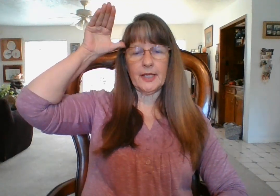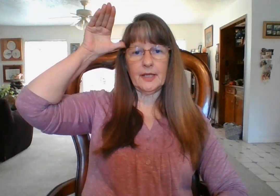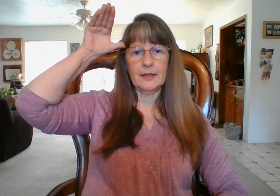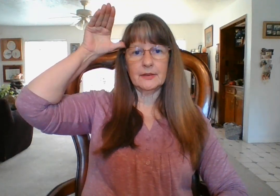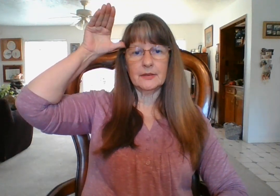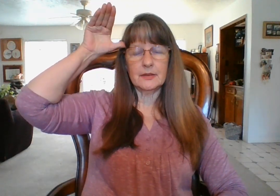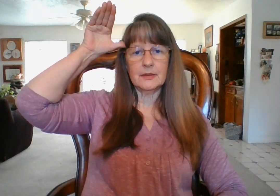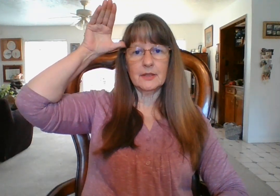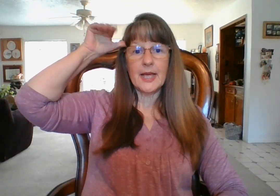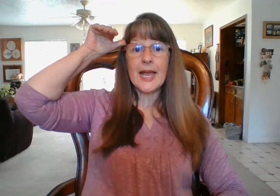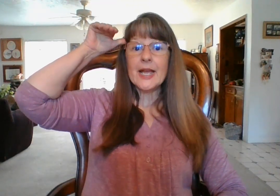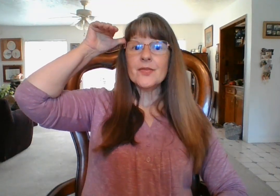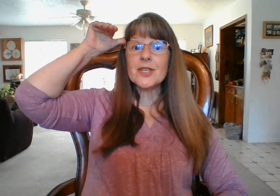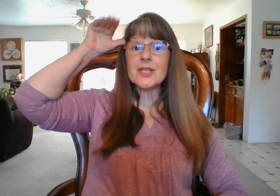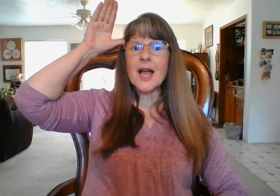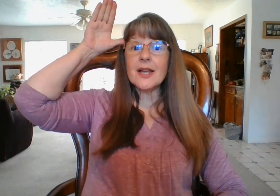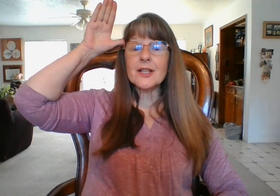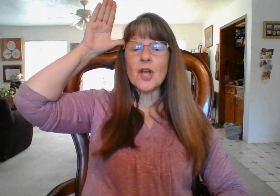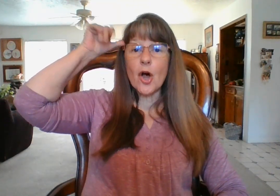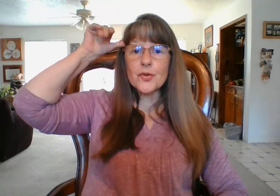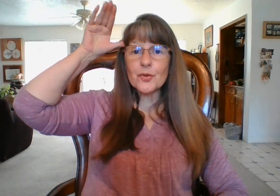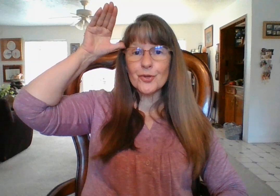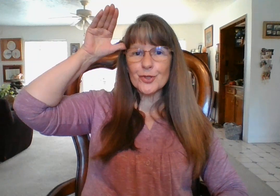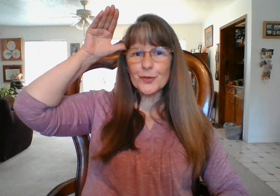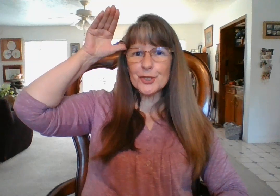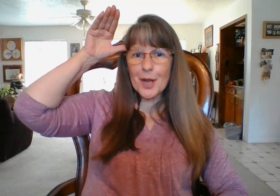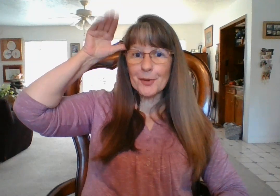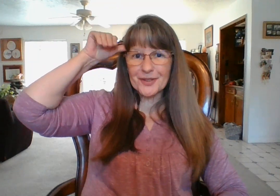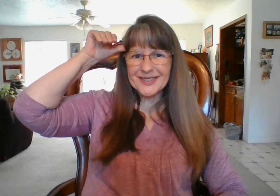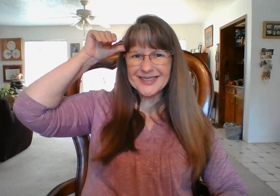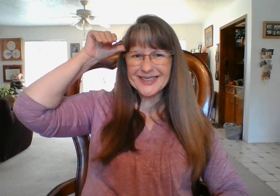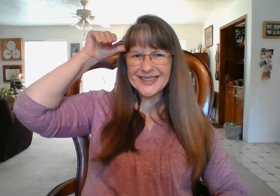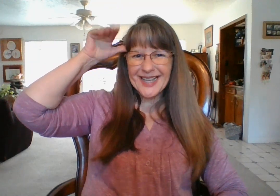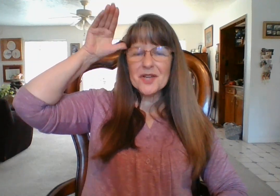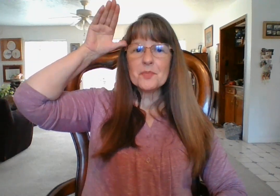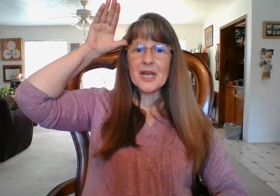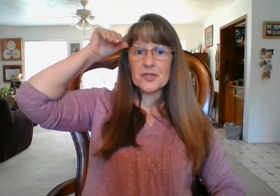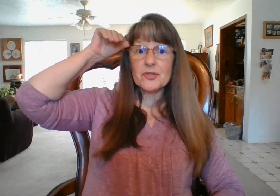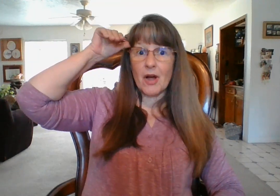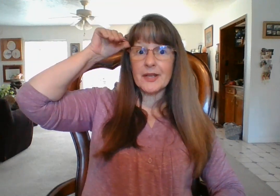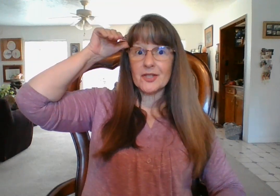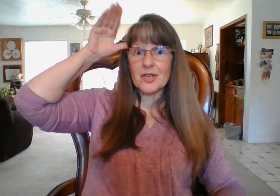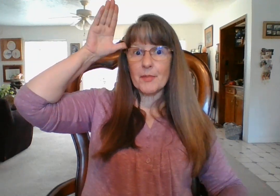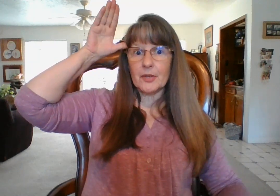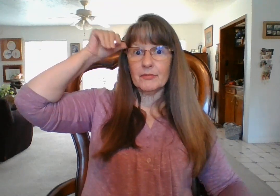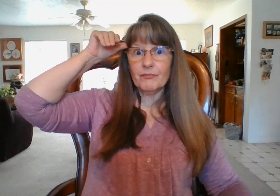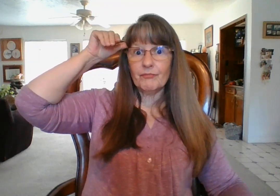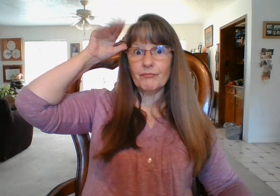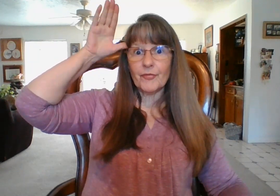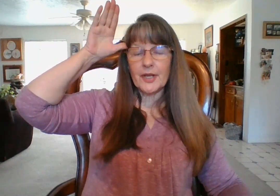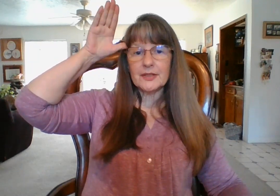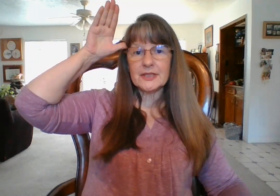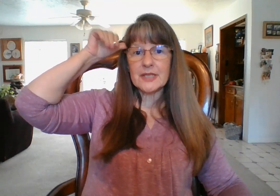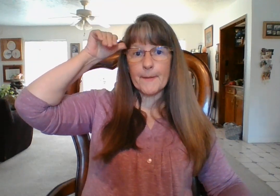Donkey. This sign is also used for stubborn because a donkey's stubborn, right?